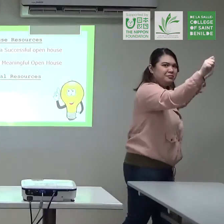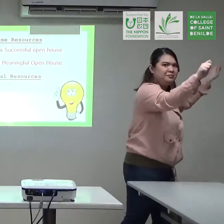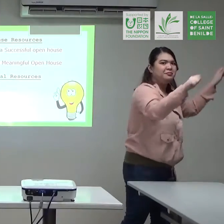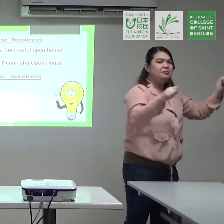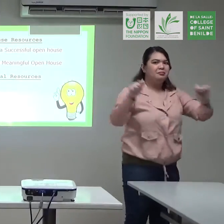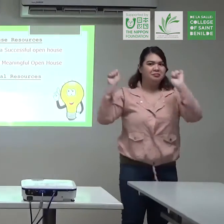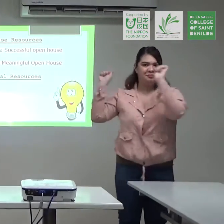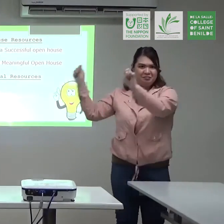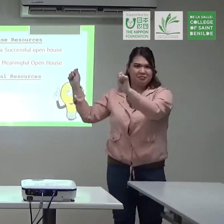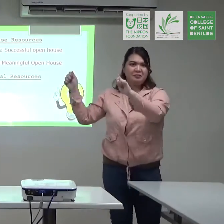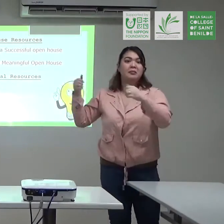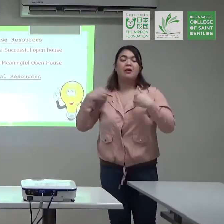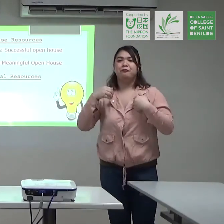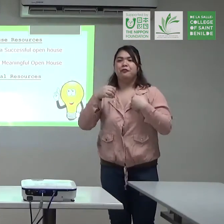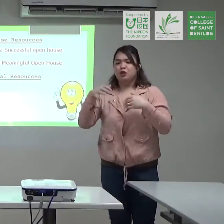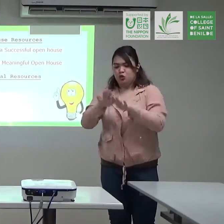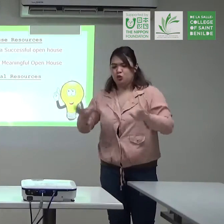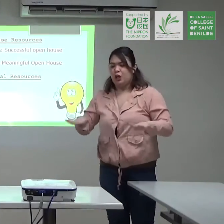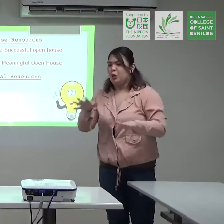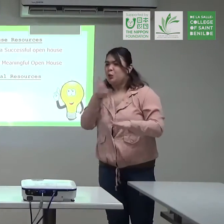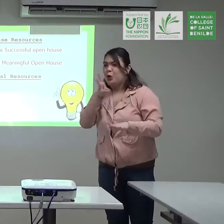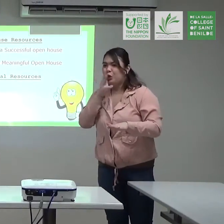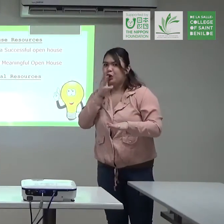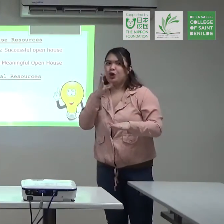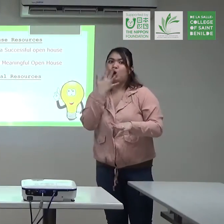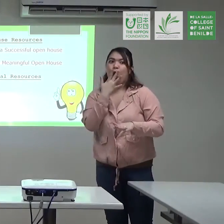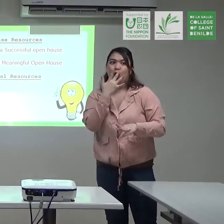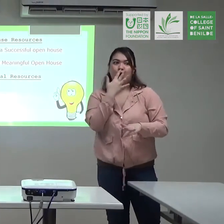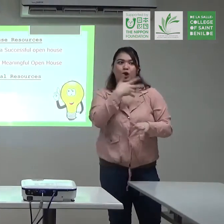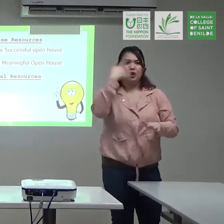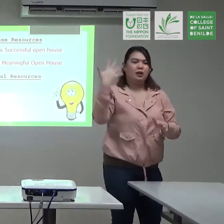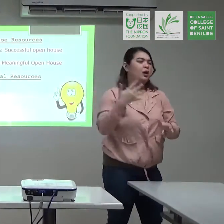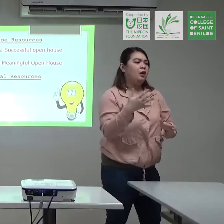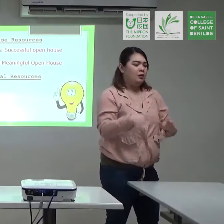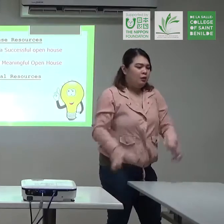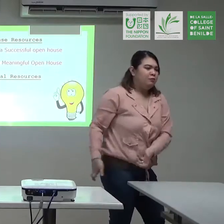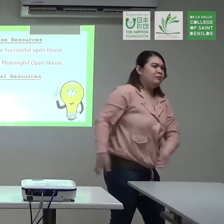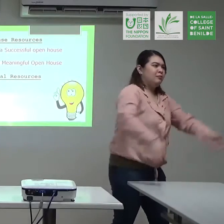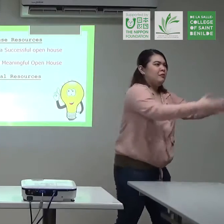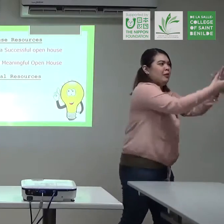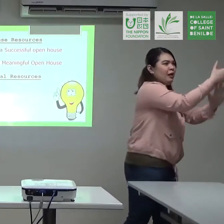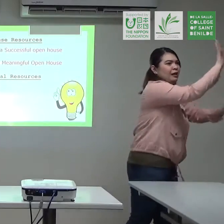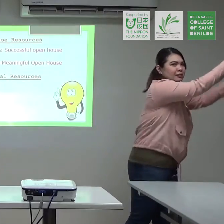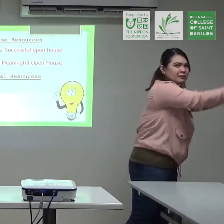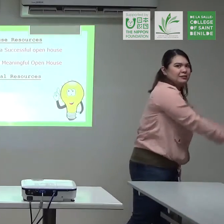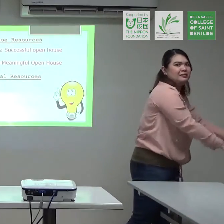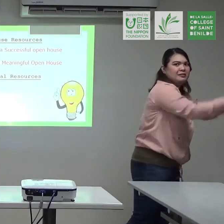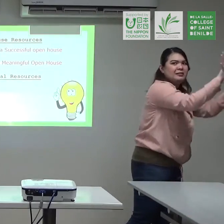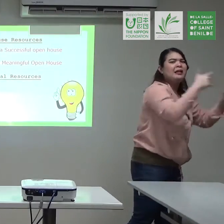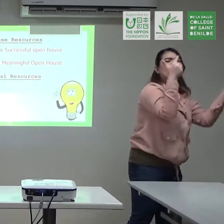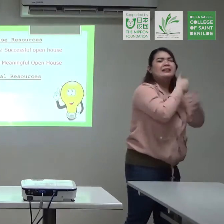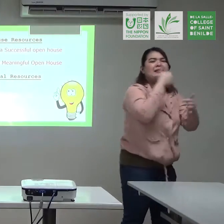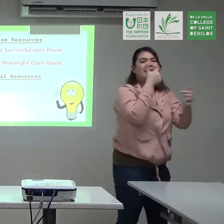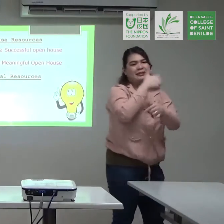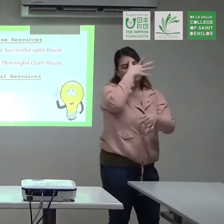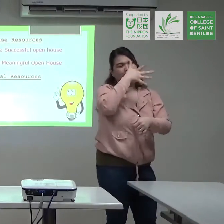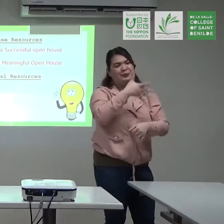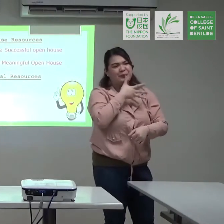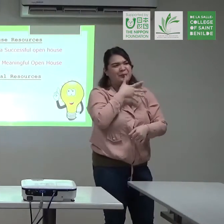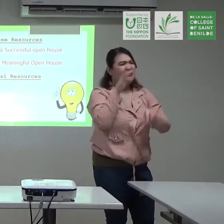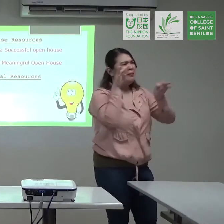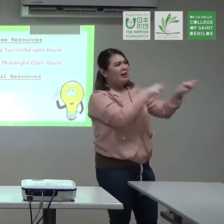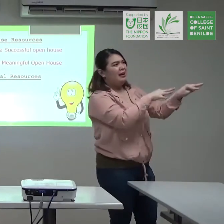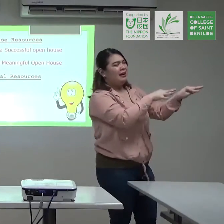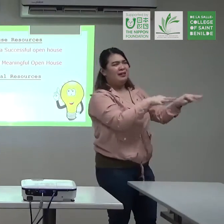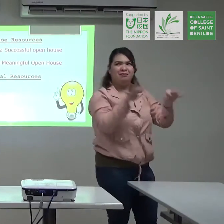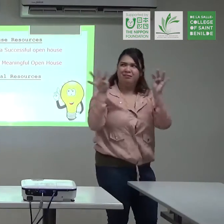up with watercolor, splashed their hands, anything on the wall. Tawa-tawa ng mga parents kasi they were